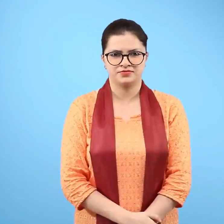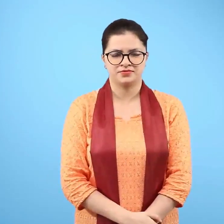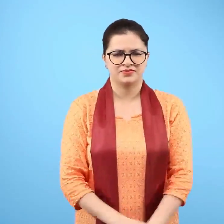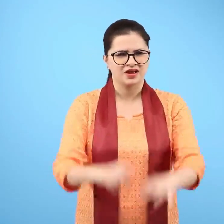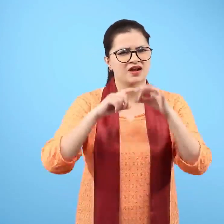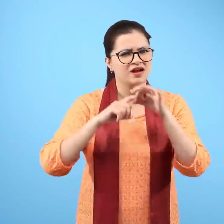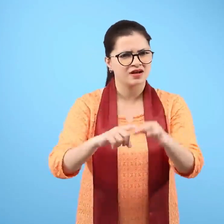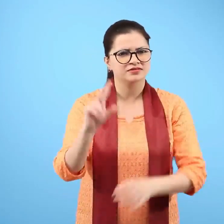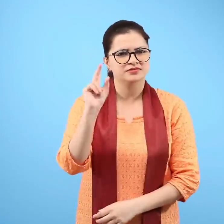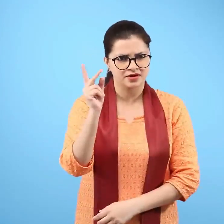Two.